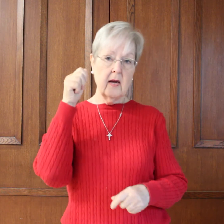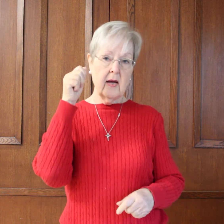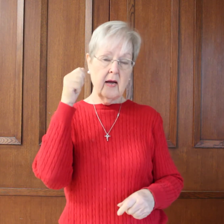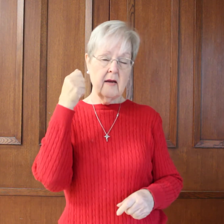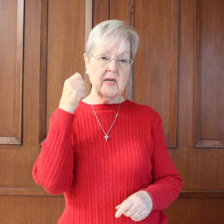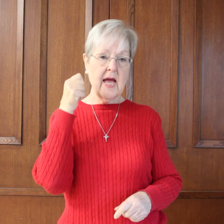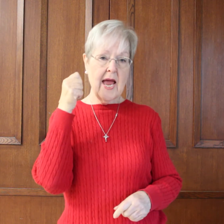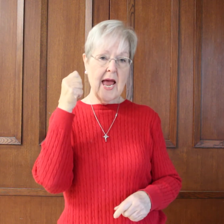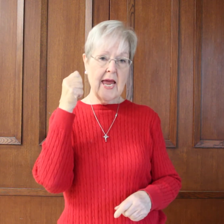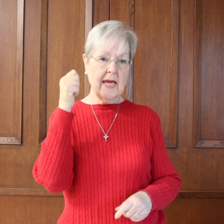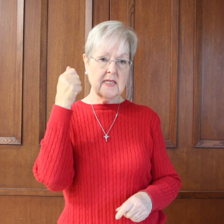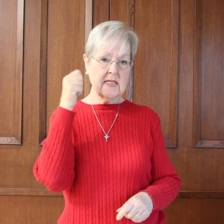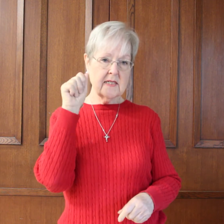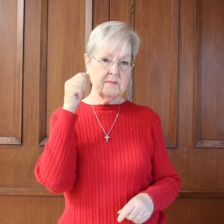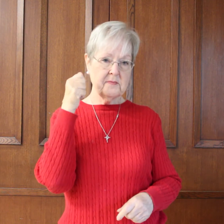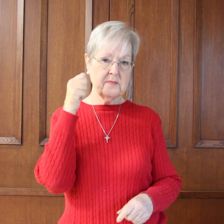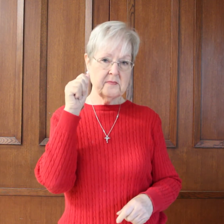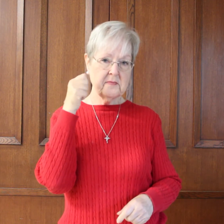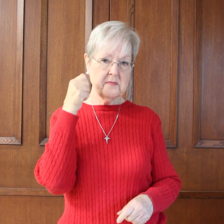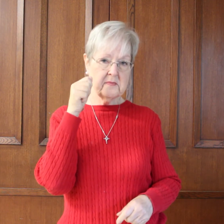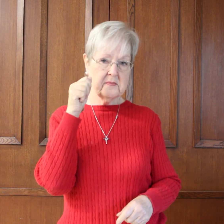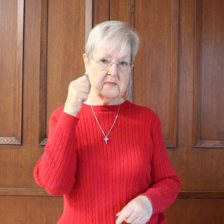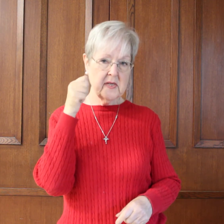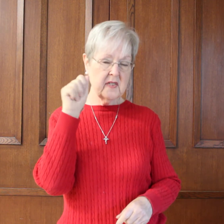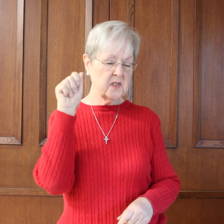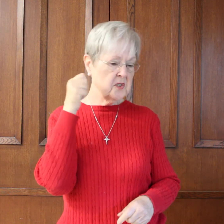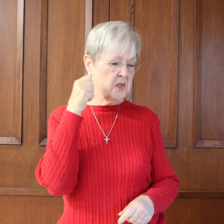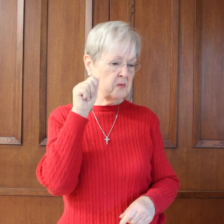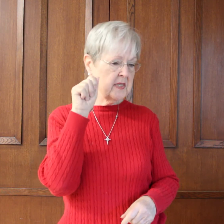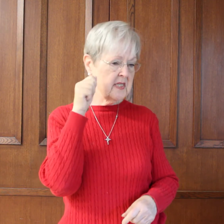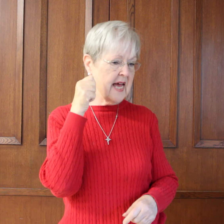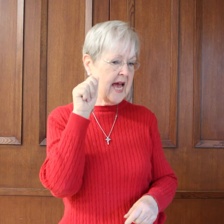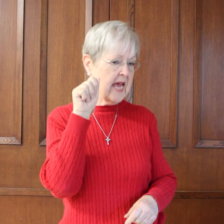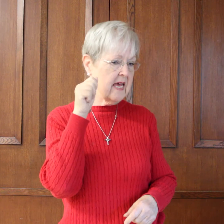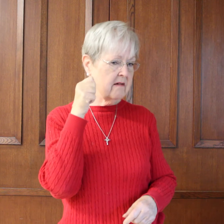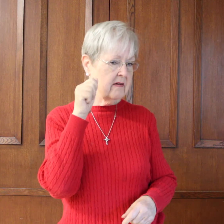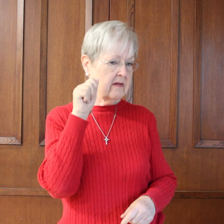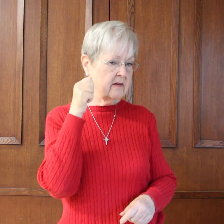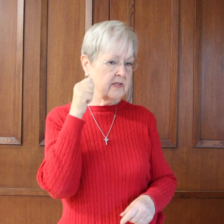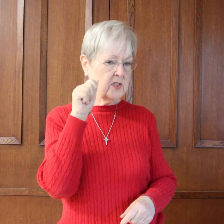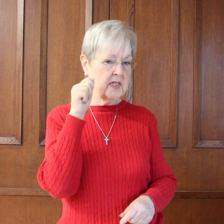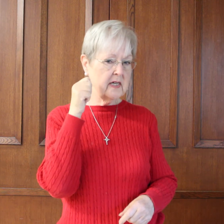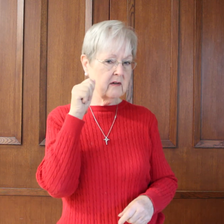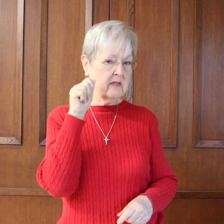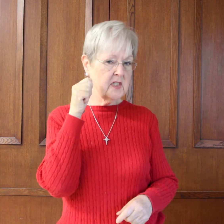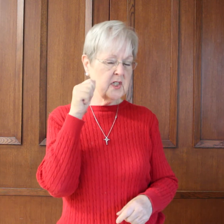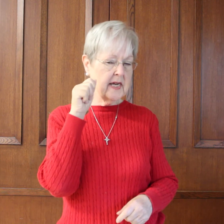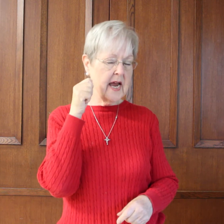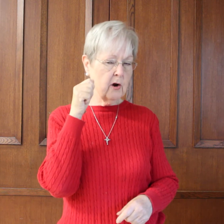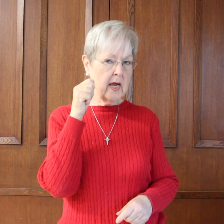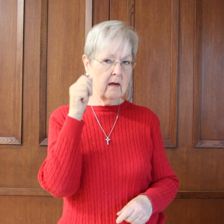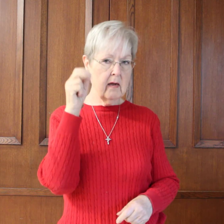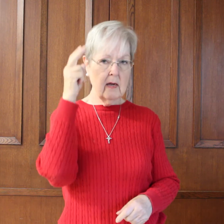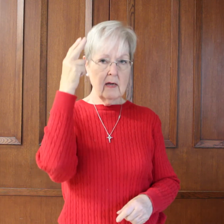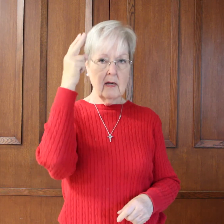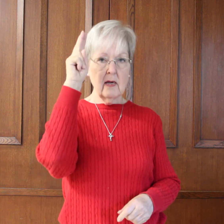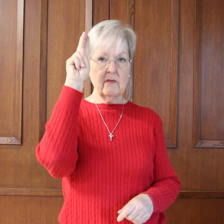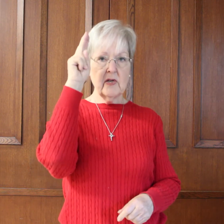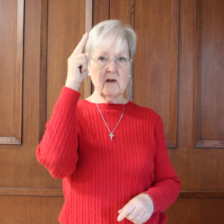I have an aunt. And it's just twist the A on the cheek or in the cheek area. I have an